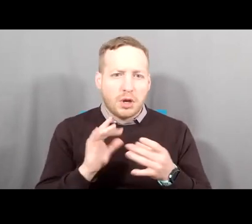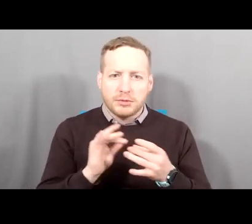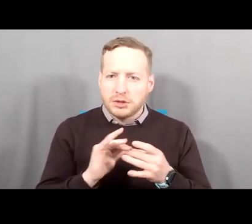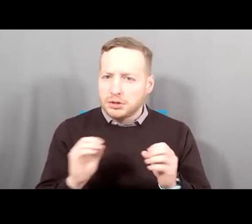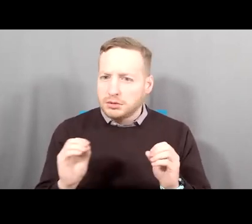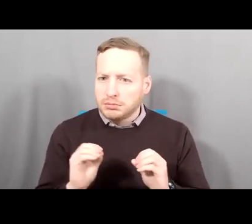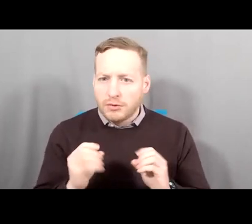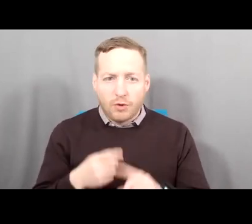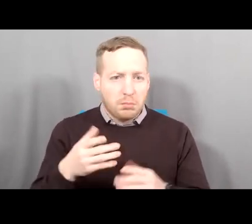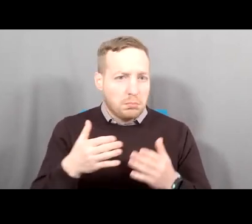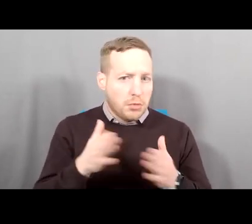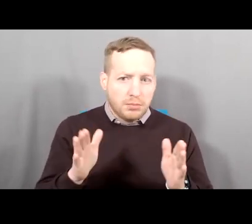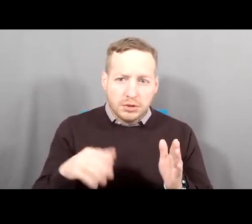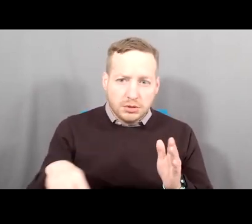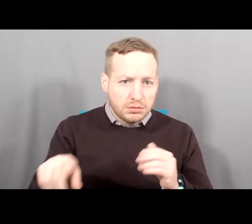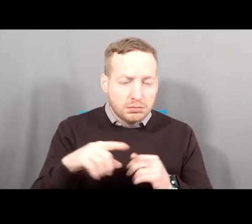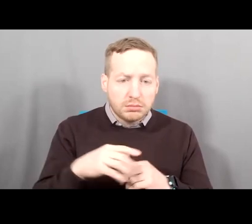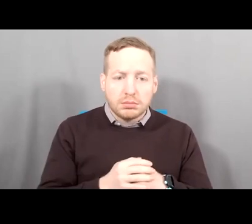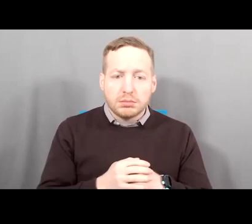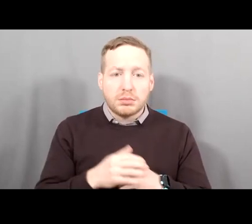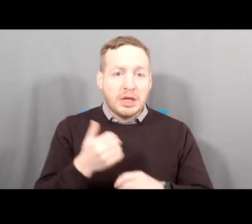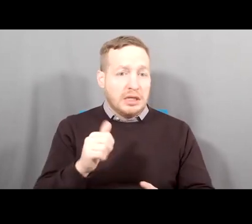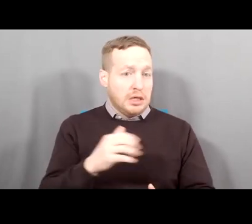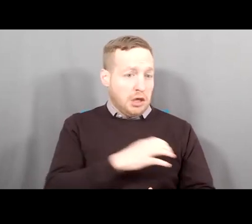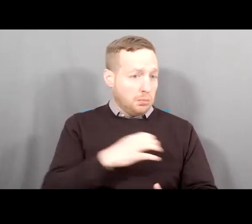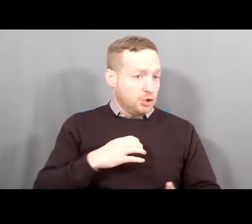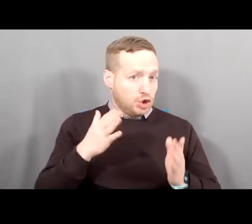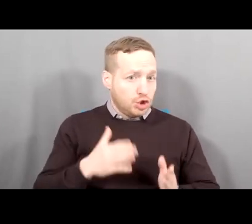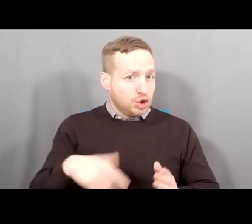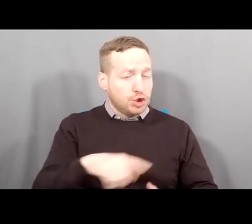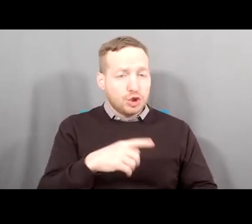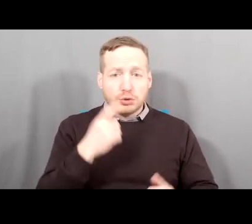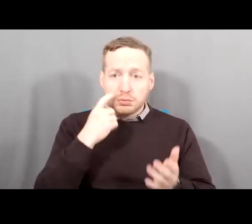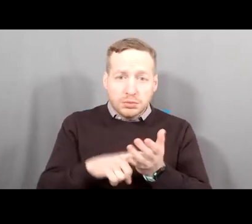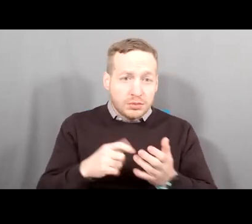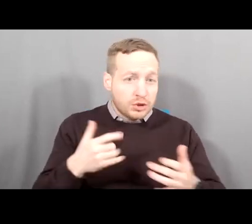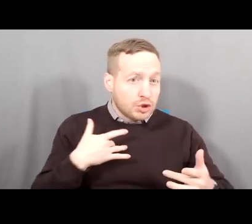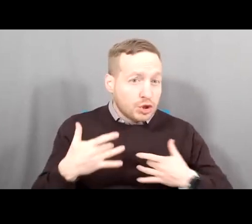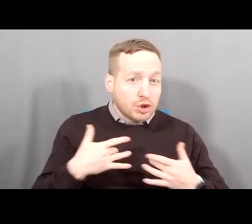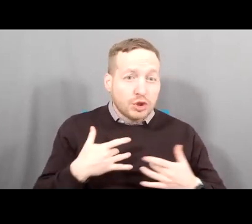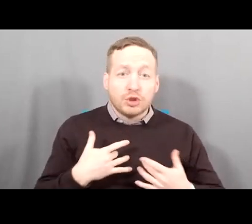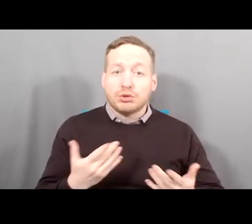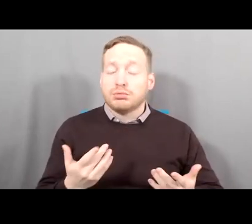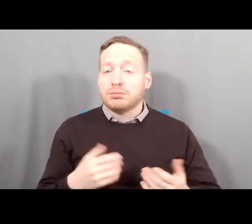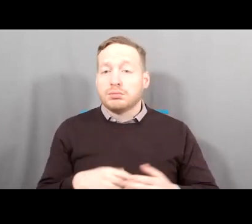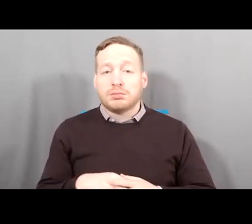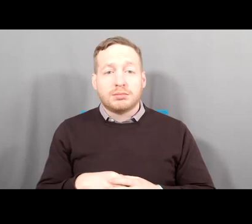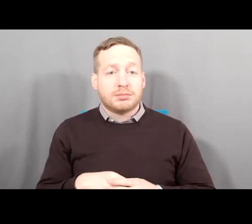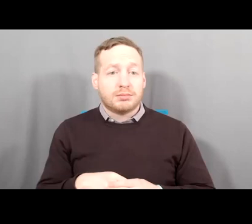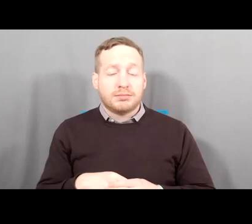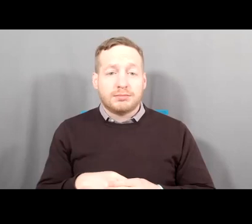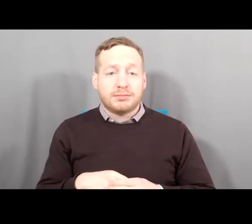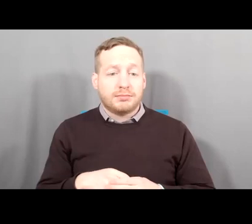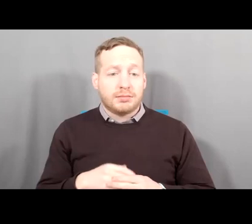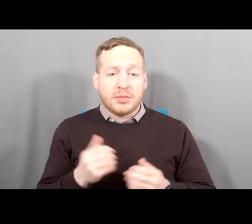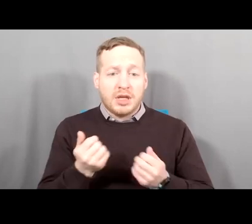So looking, I'm not seeing anyone who's requesting to comment from the public. Is there any commissioner that wants to